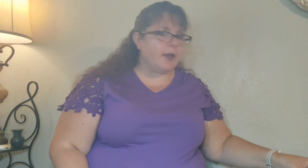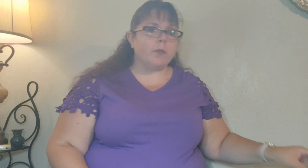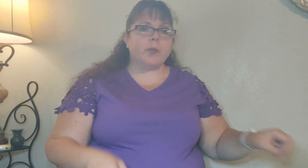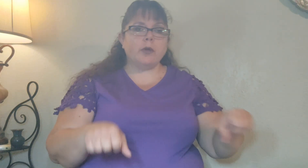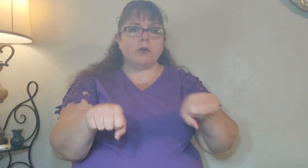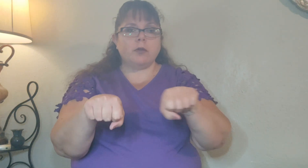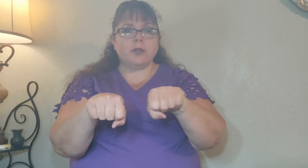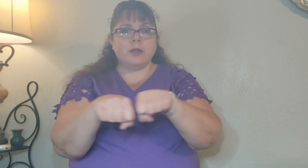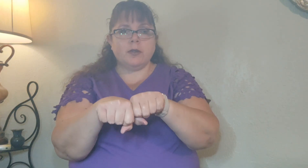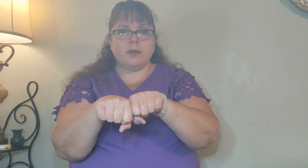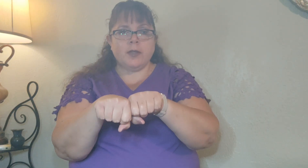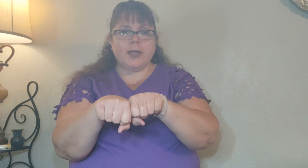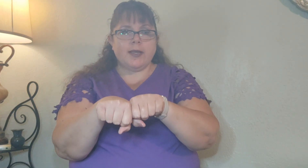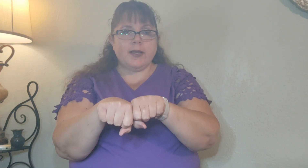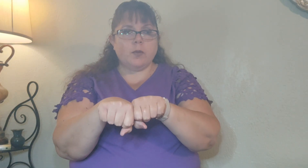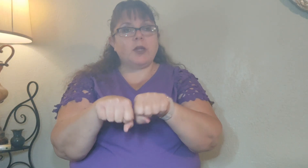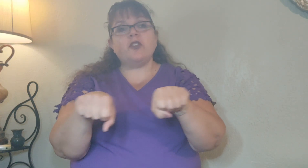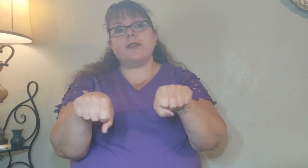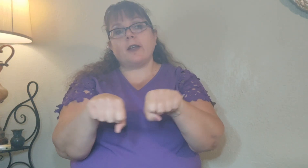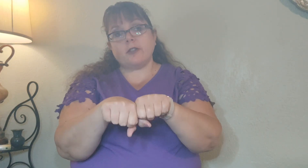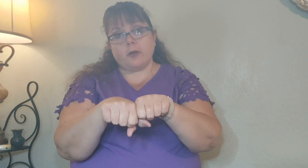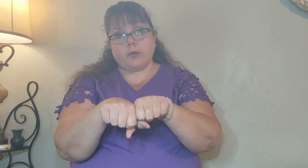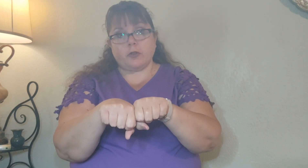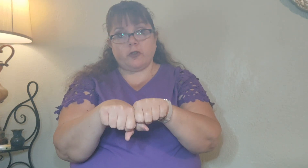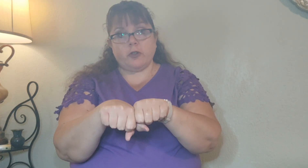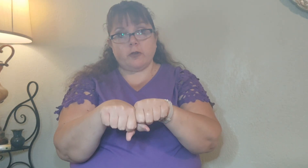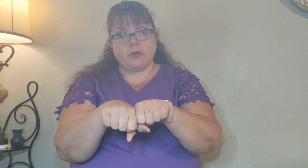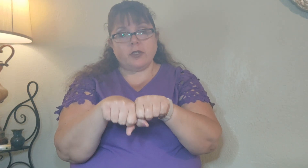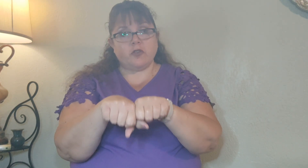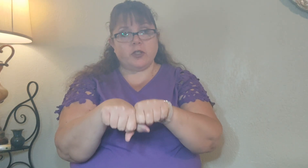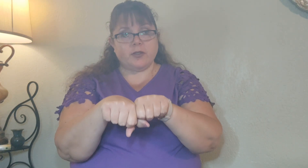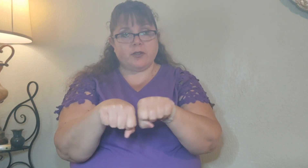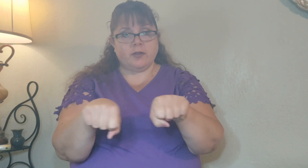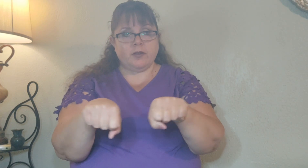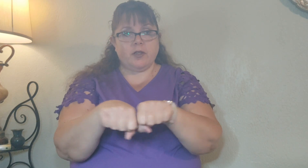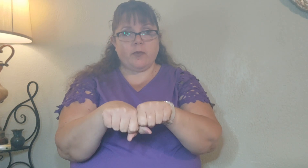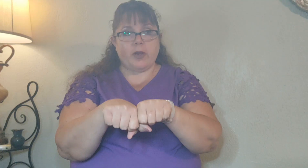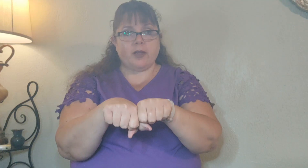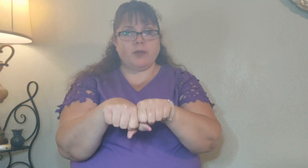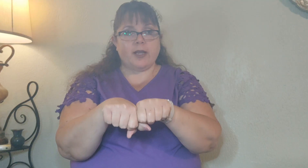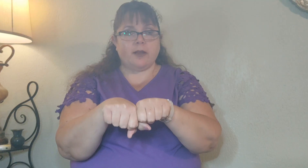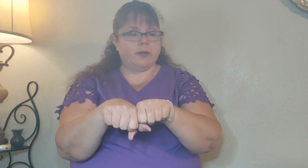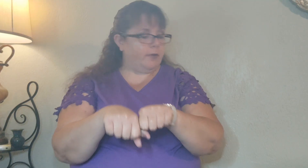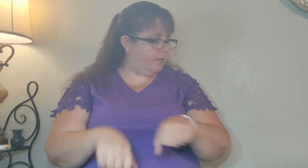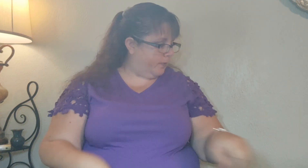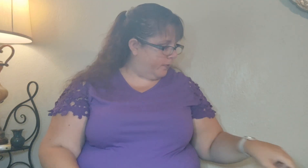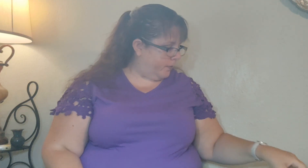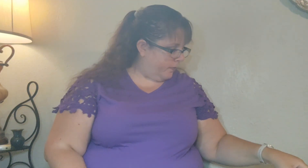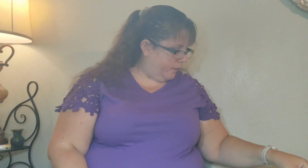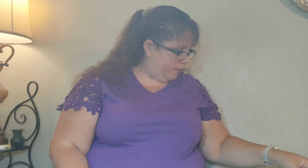Then Boot, which is also for shoes, it's just bring them together.